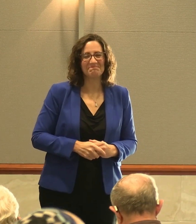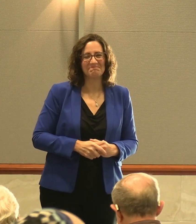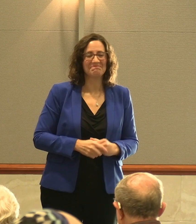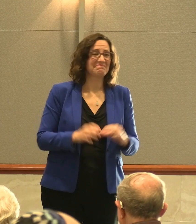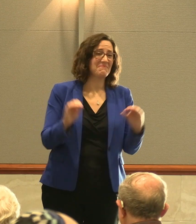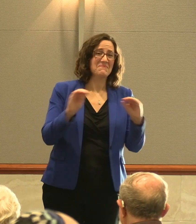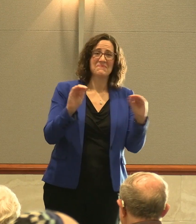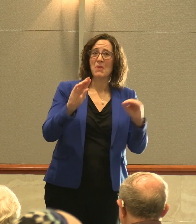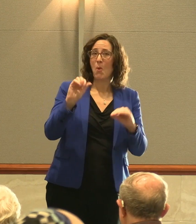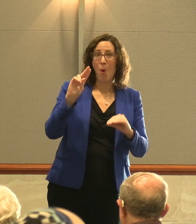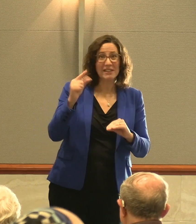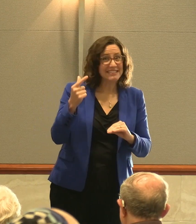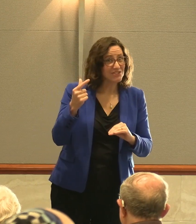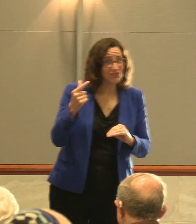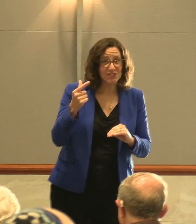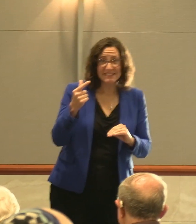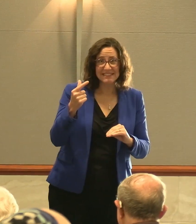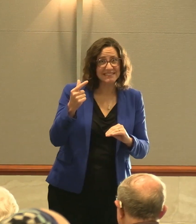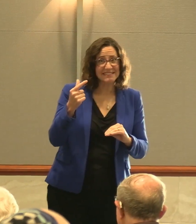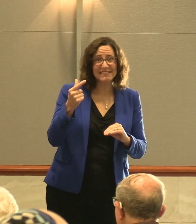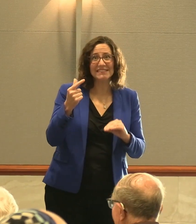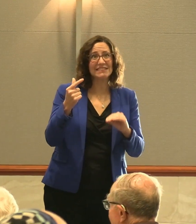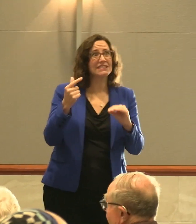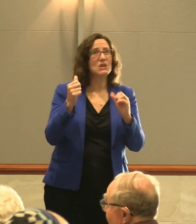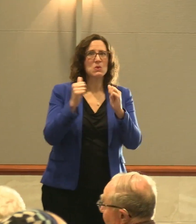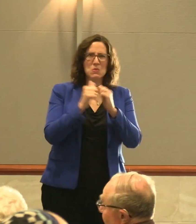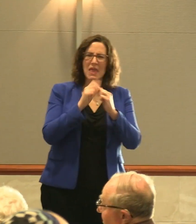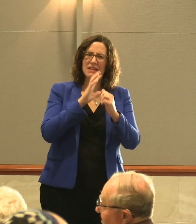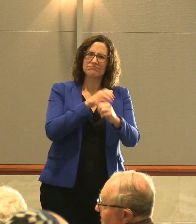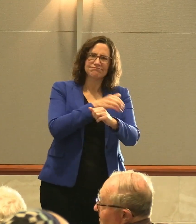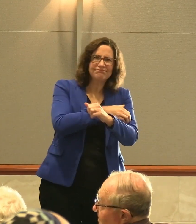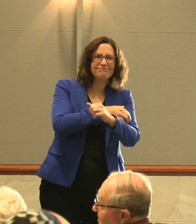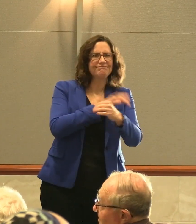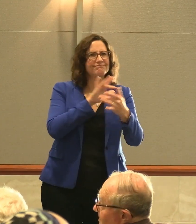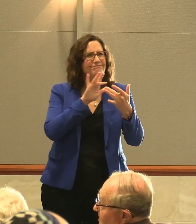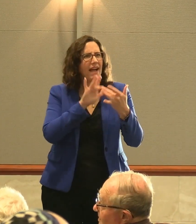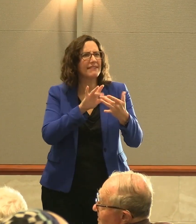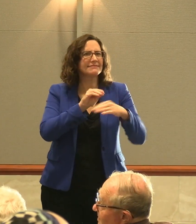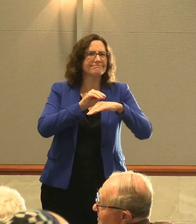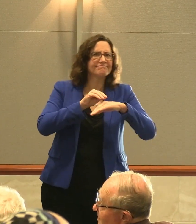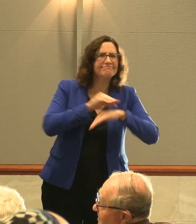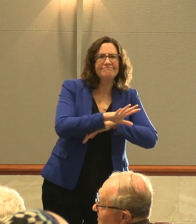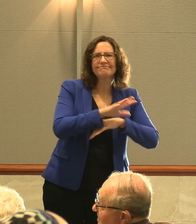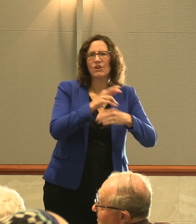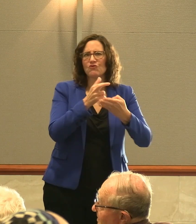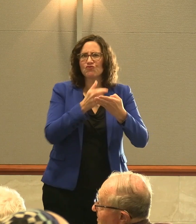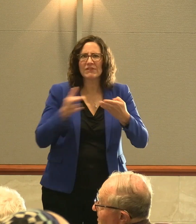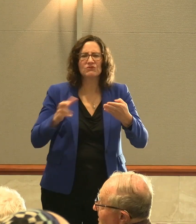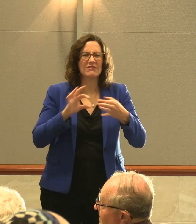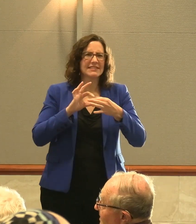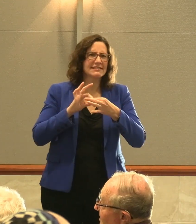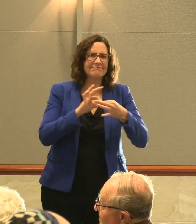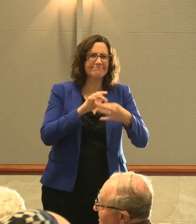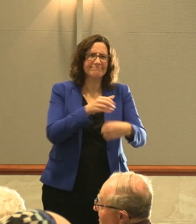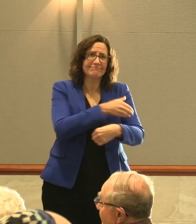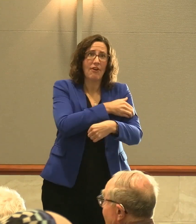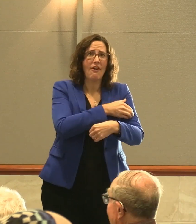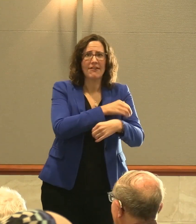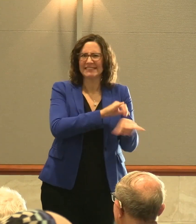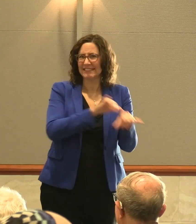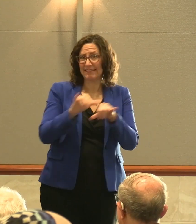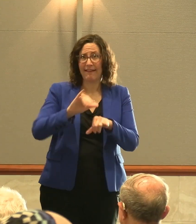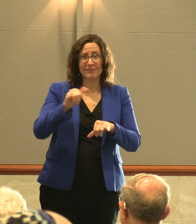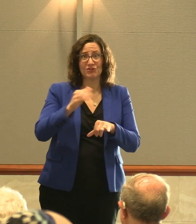There's no organization with the reach and contacts and influence and resources of our